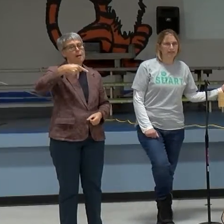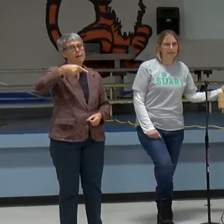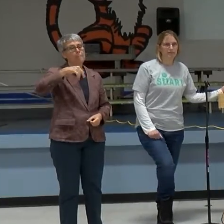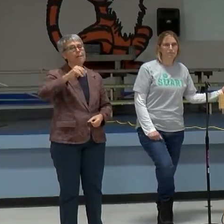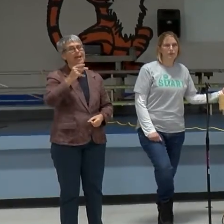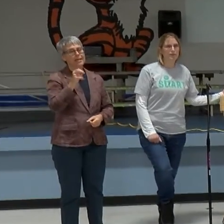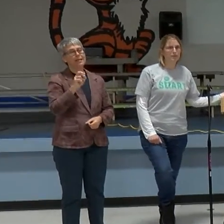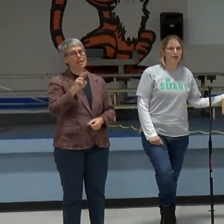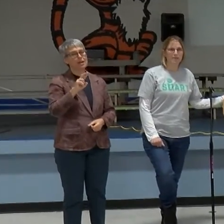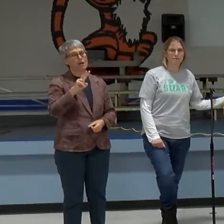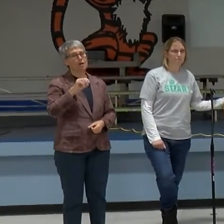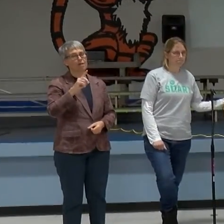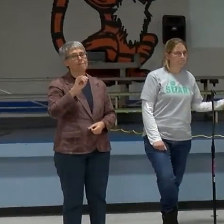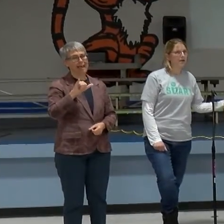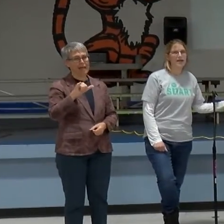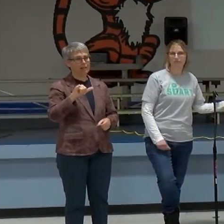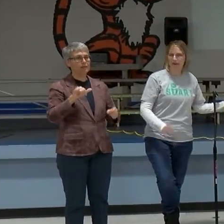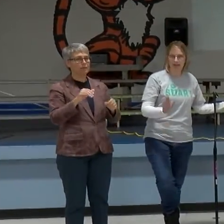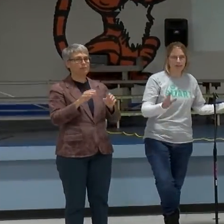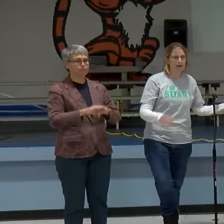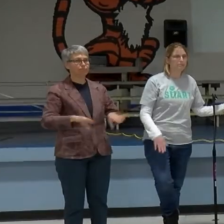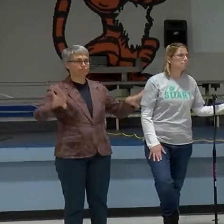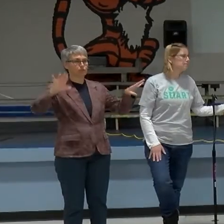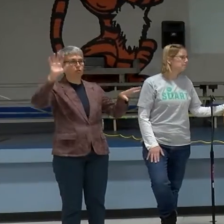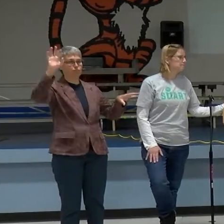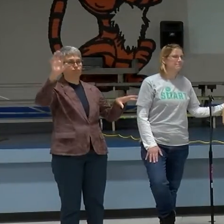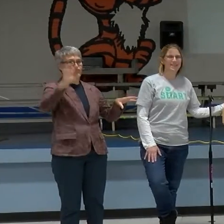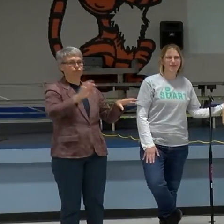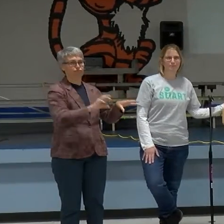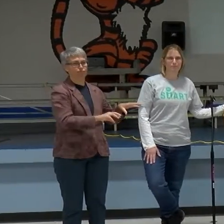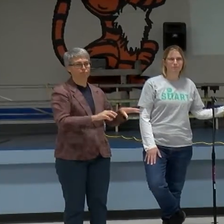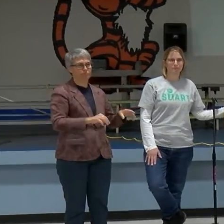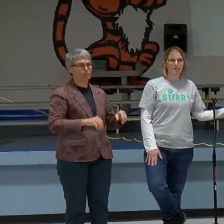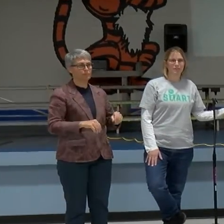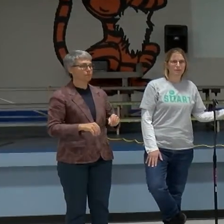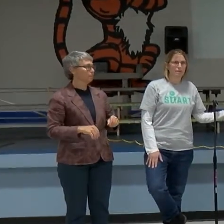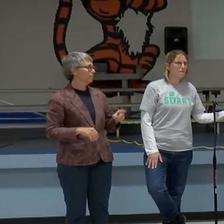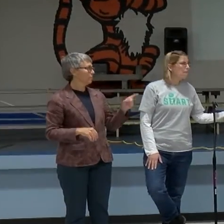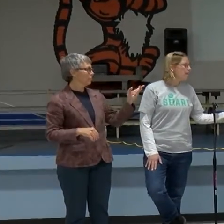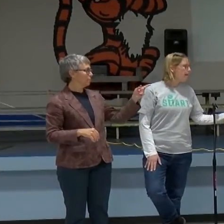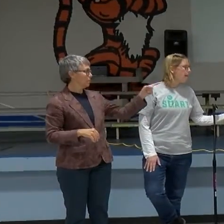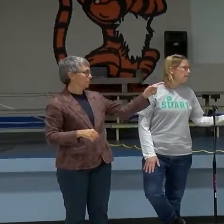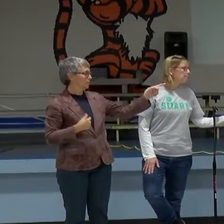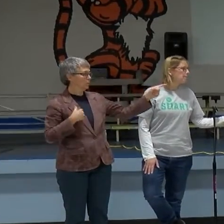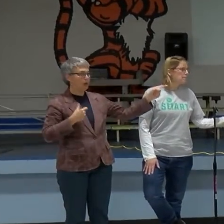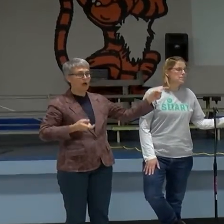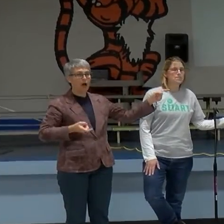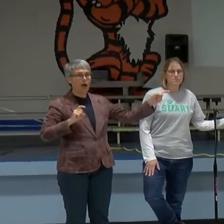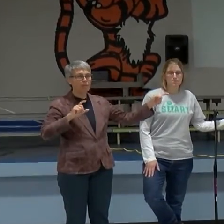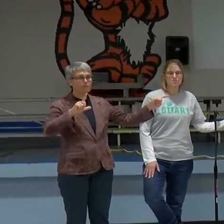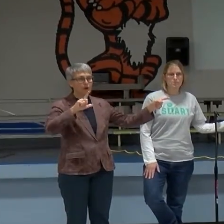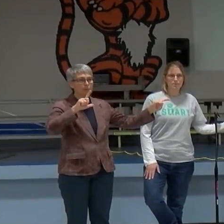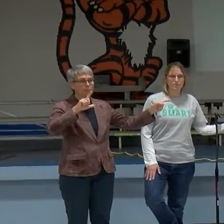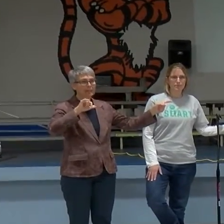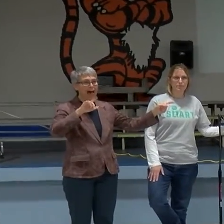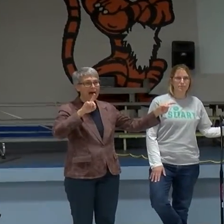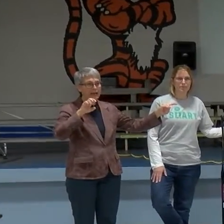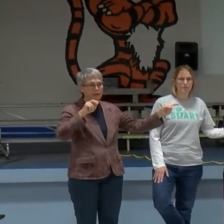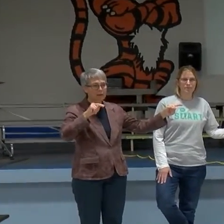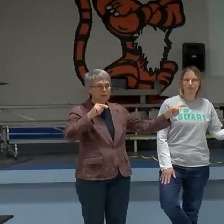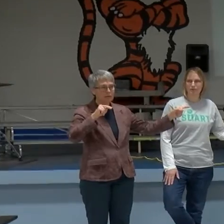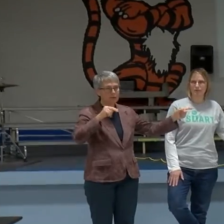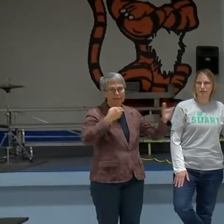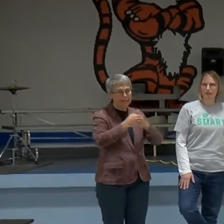it? People come Pioneer Valley. Please come. Yeah, we're actually from, I'm from Leiden, right before Vermont, but we come